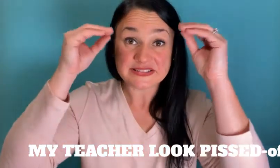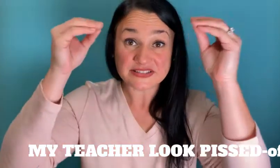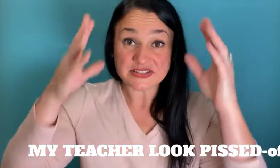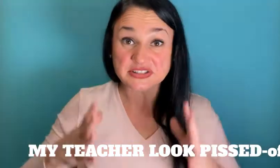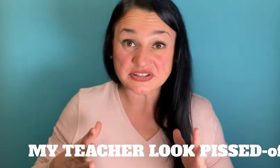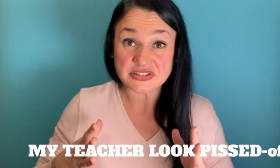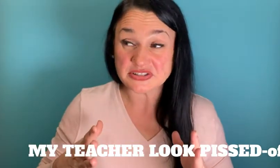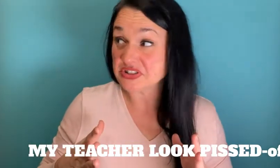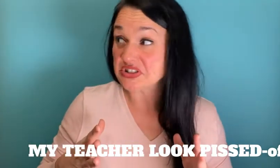My teacher,